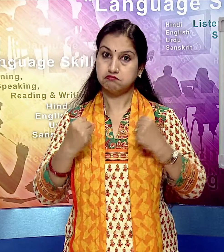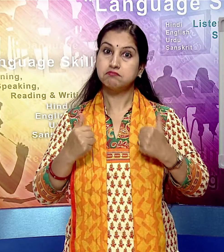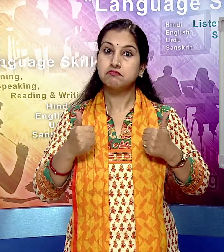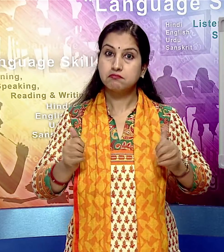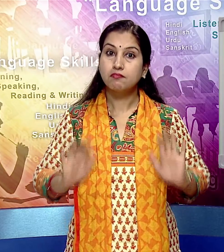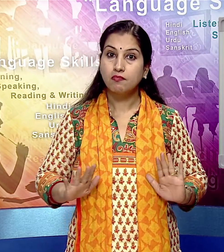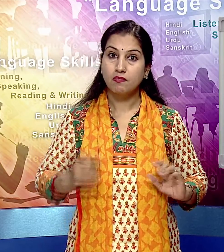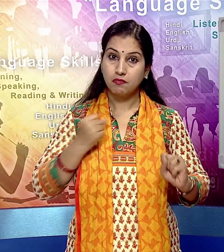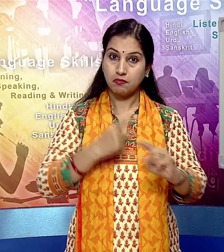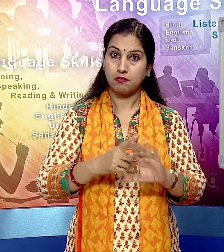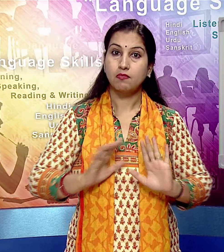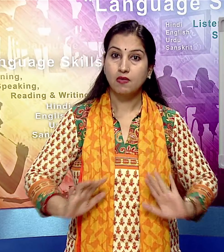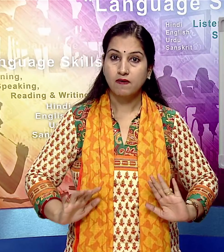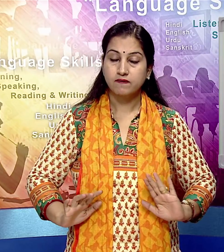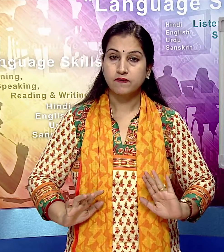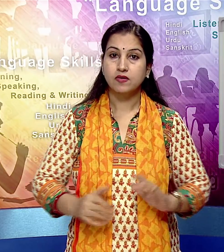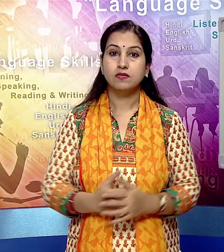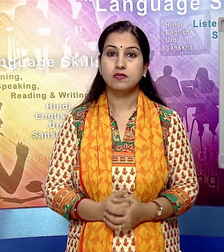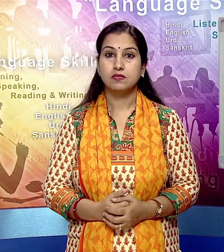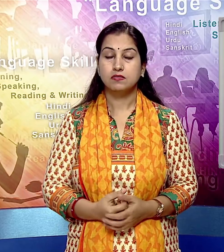people who have weak digestion.